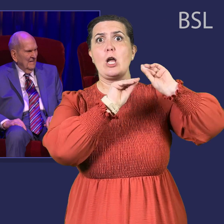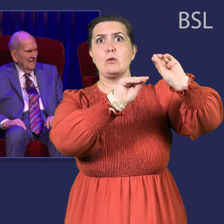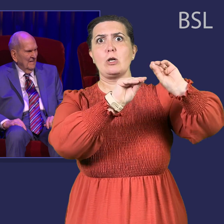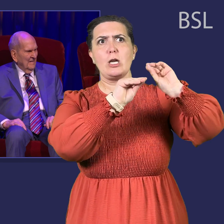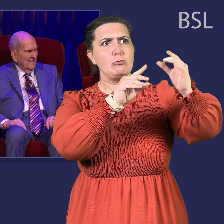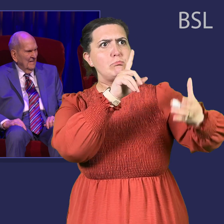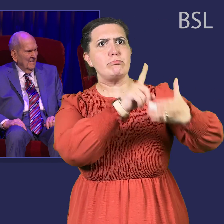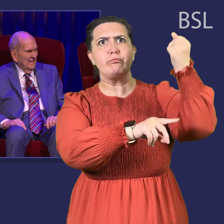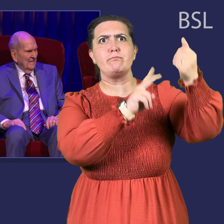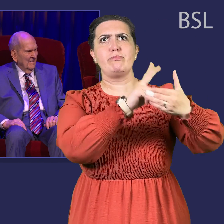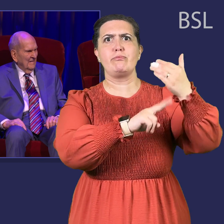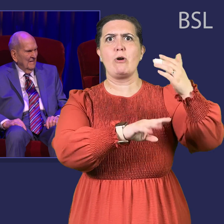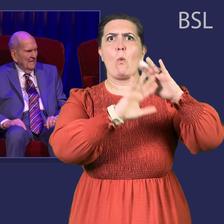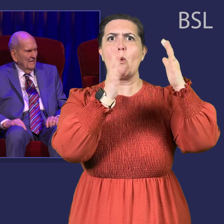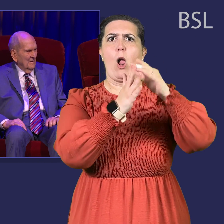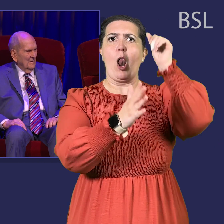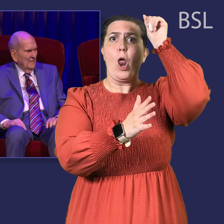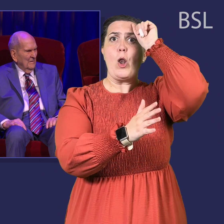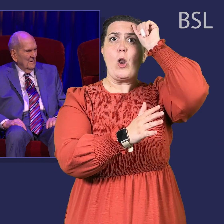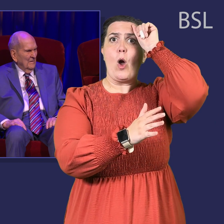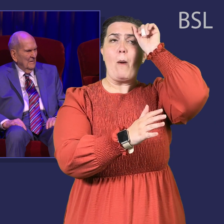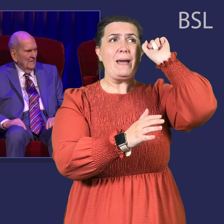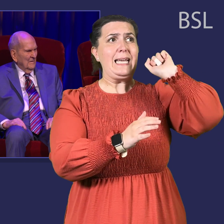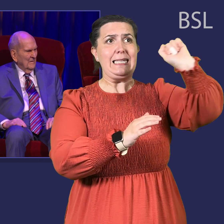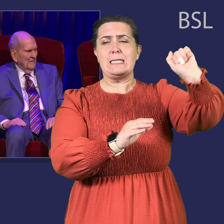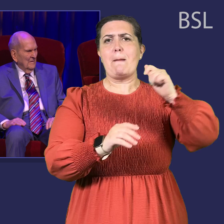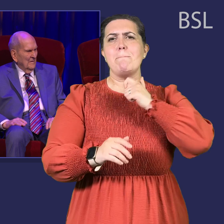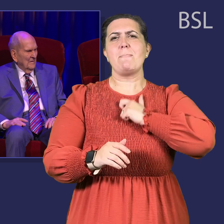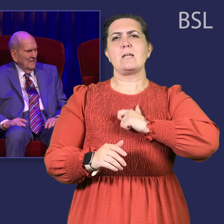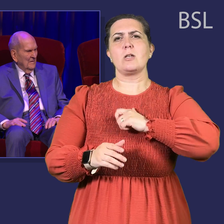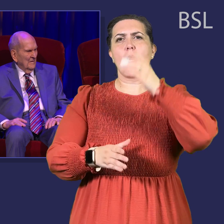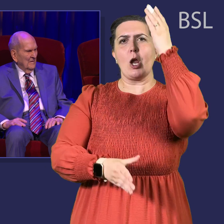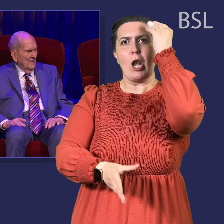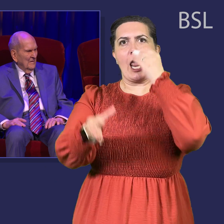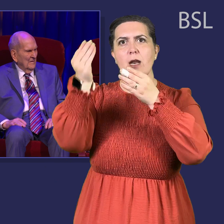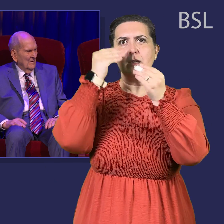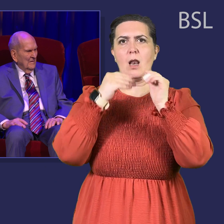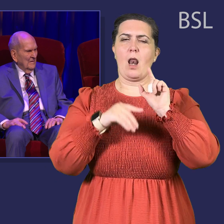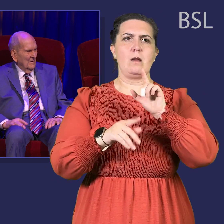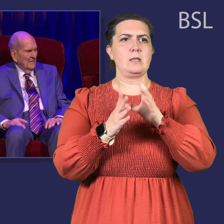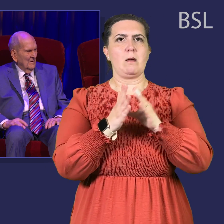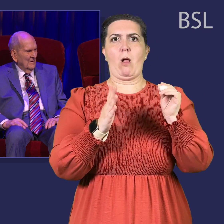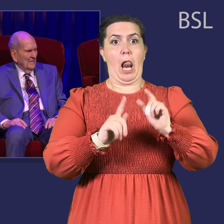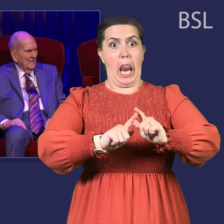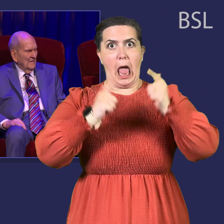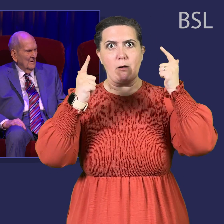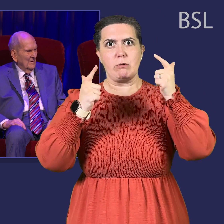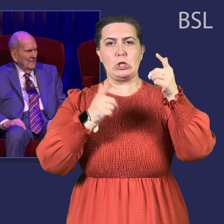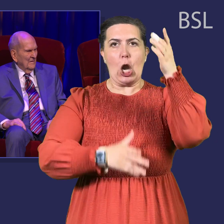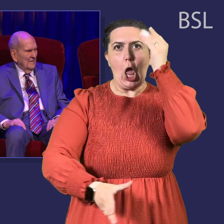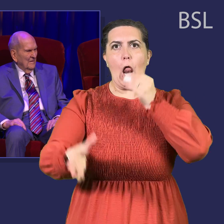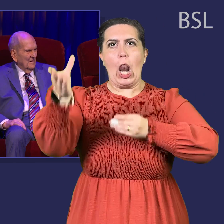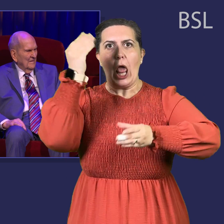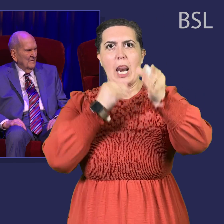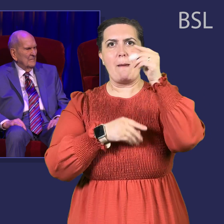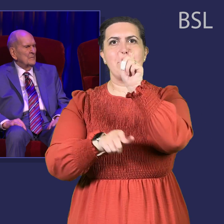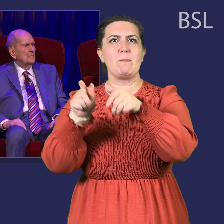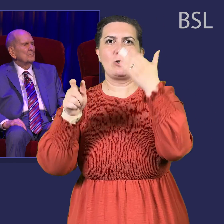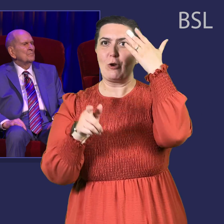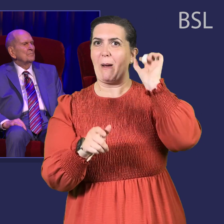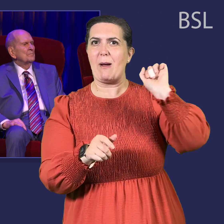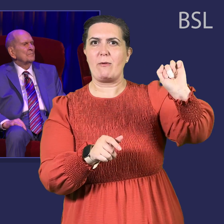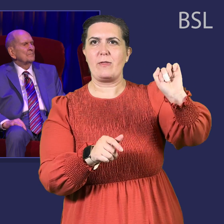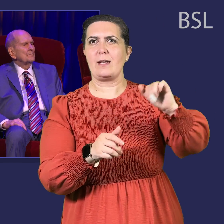His professional education and accomplishments are well known, but his dedication to personal learning, including a lifelong study of various